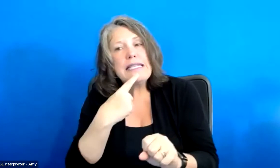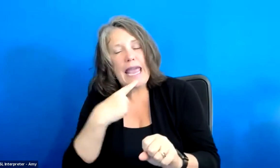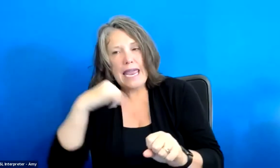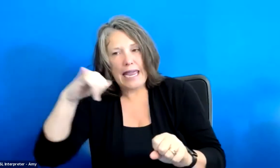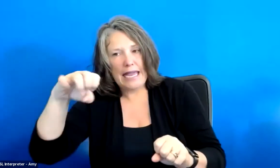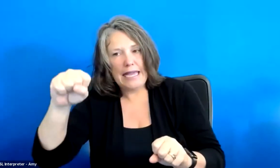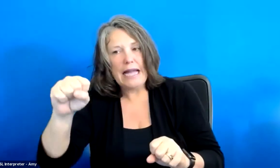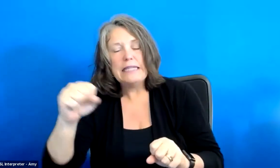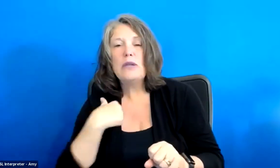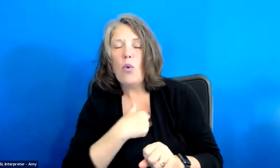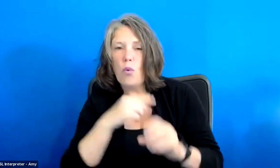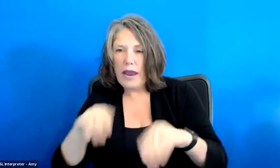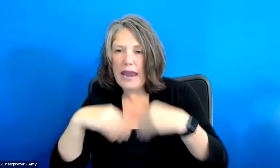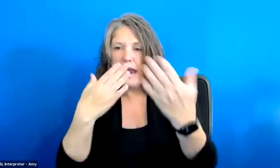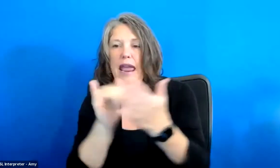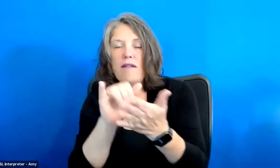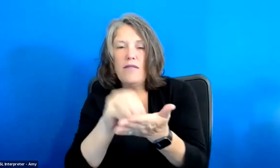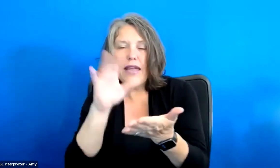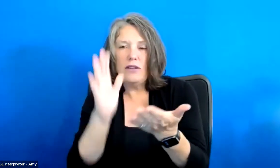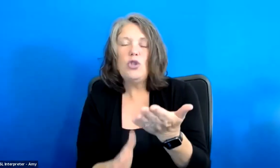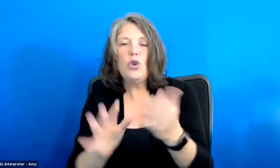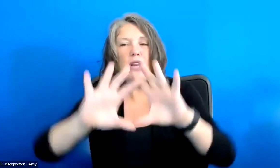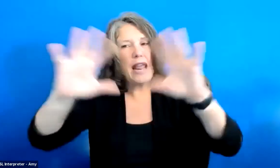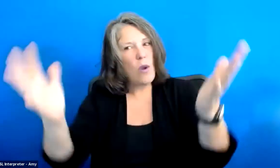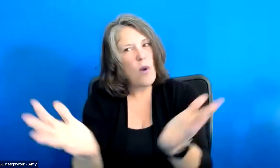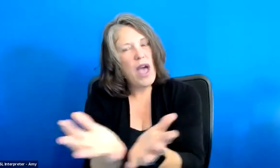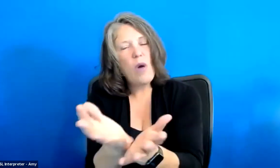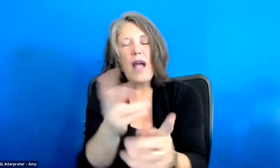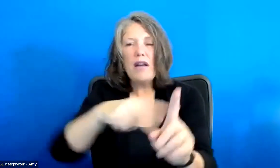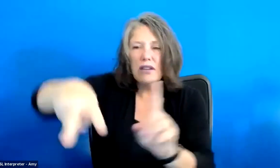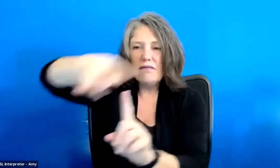yes, we gave that student a well-rounded education?